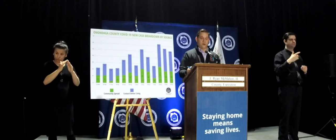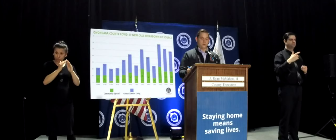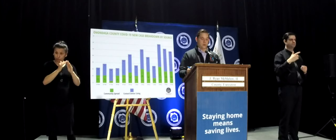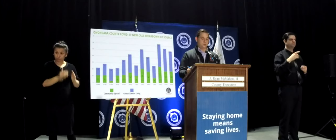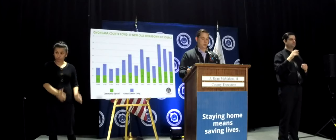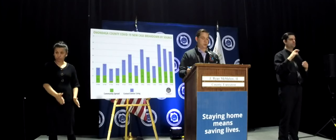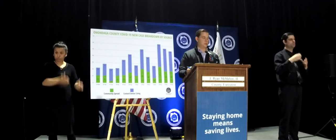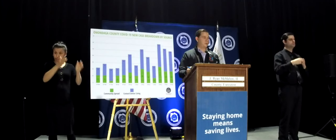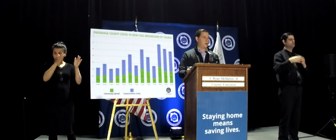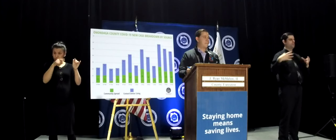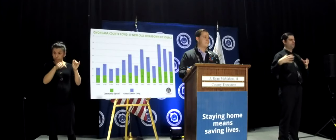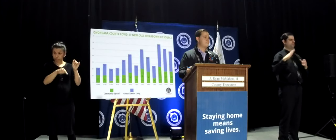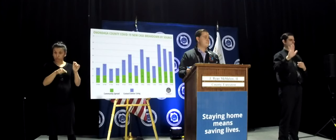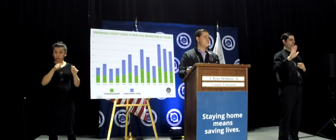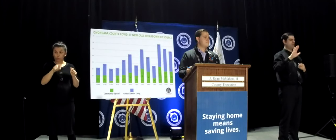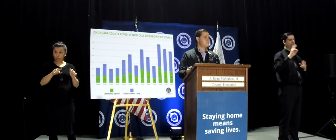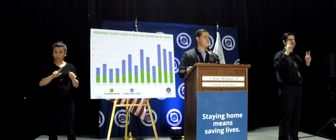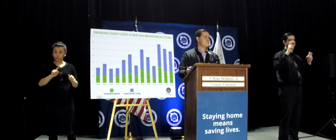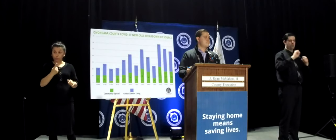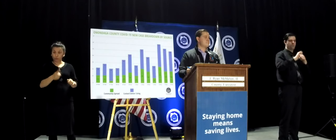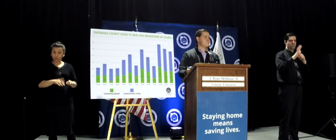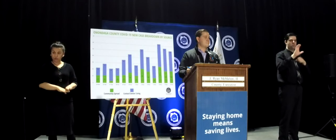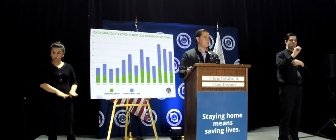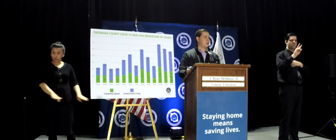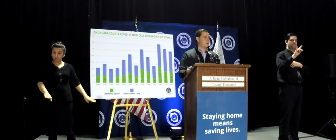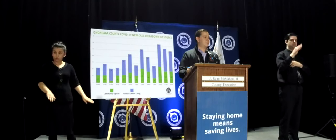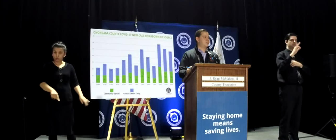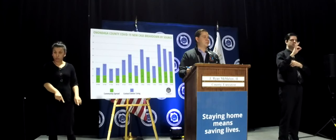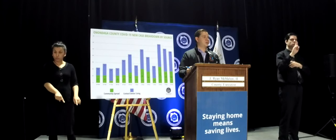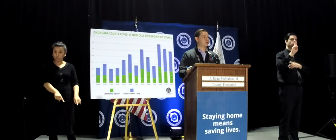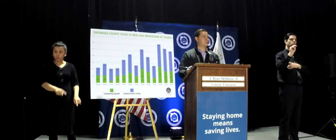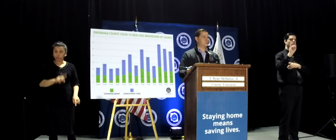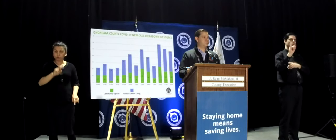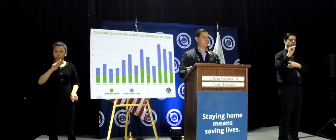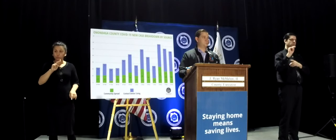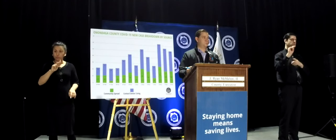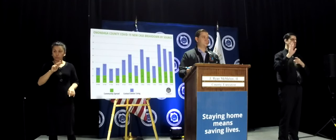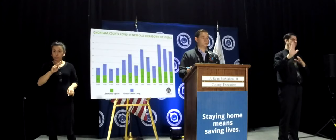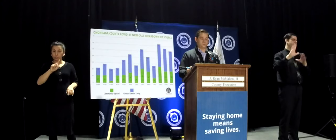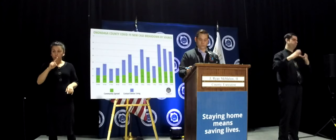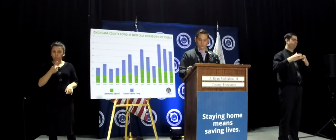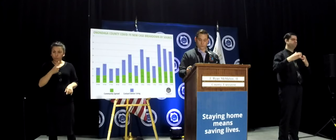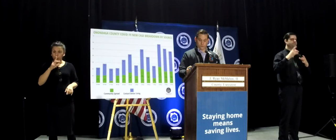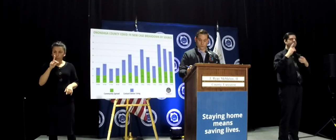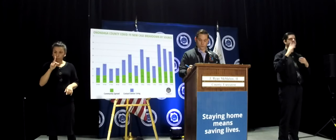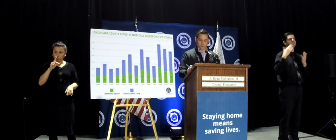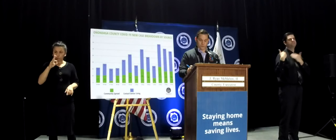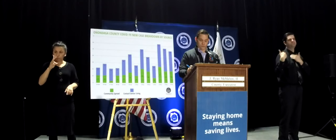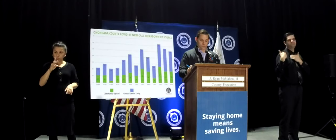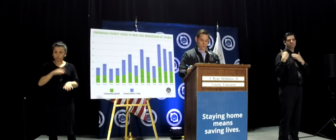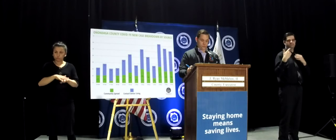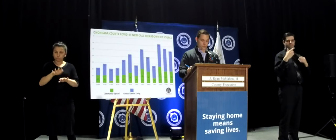we're very, very appreciative of that. Which facility is that? I believe it's the Bishops.